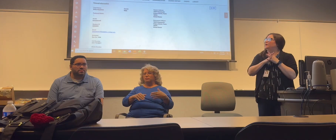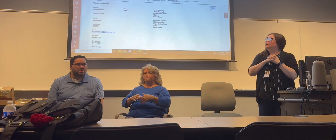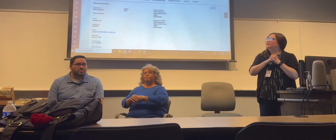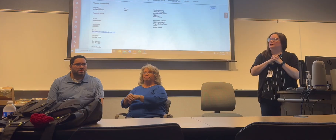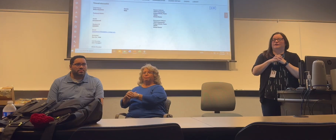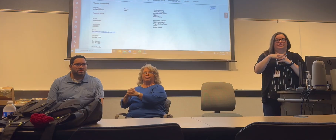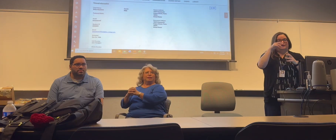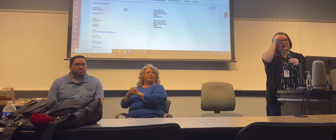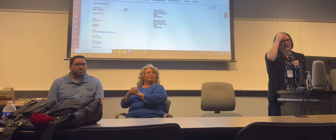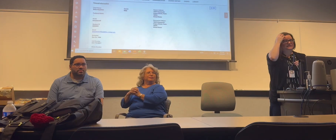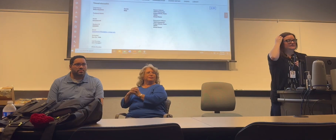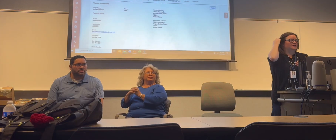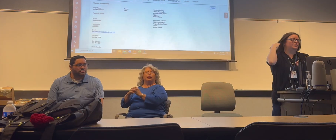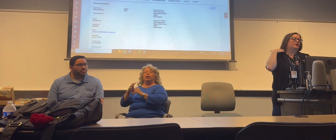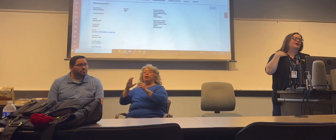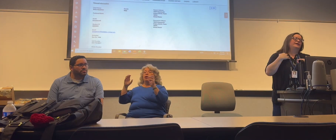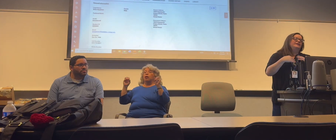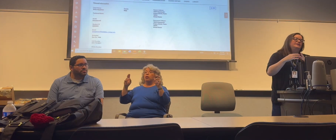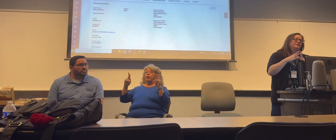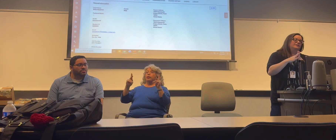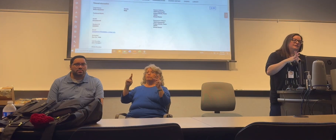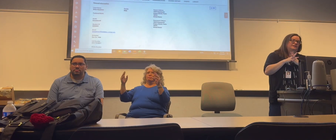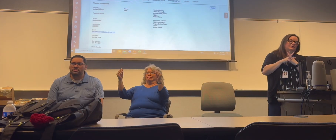So, okay, so